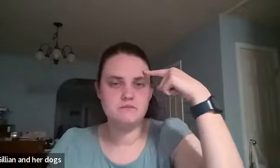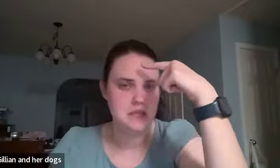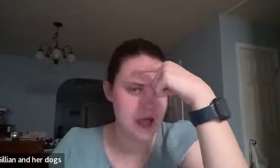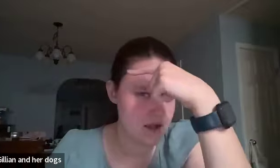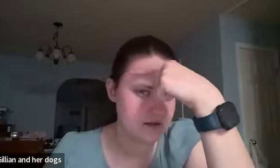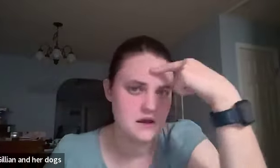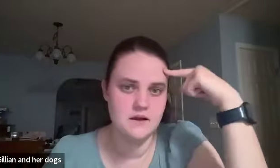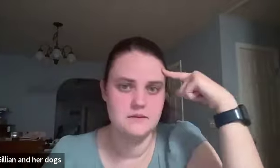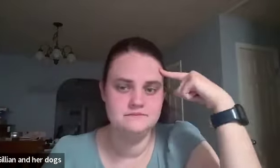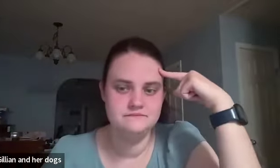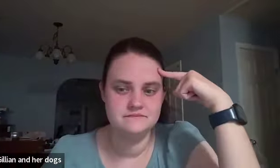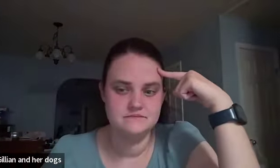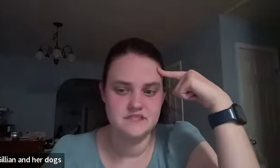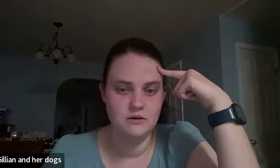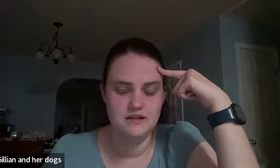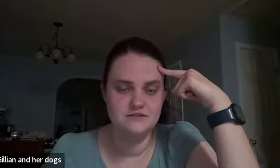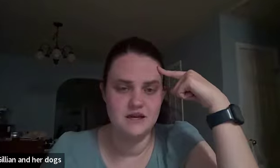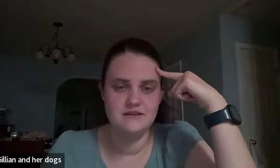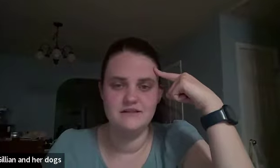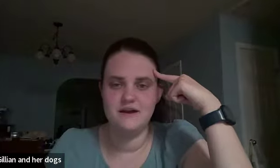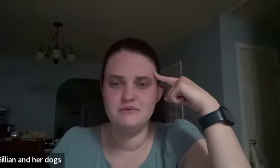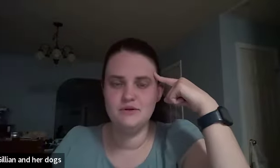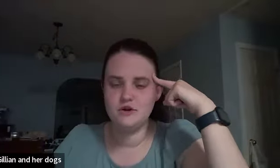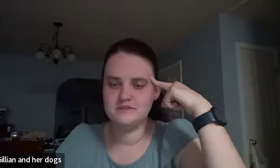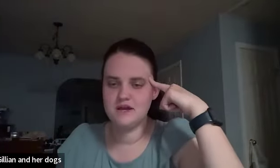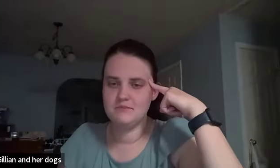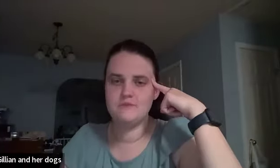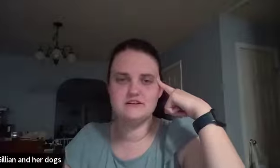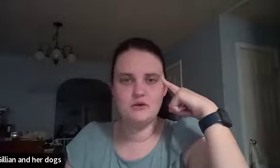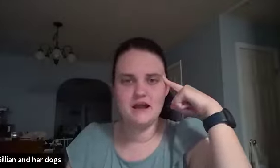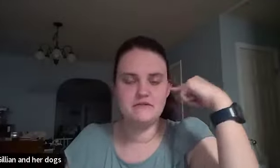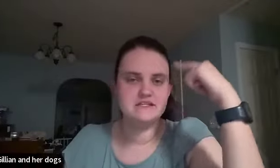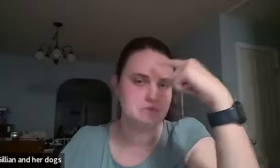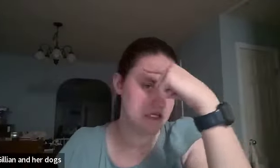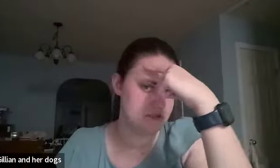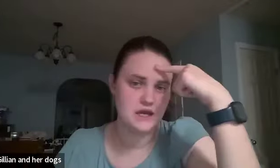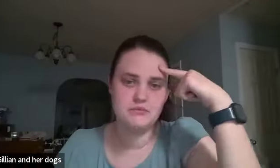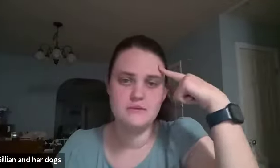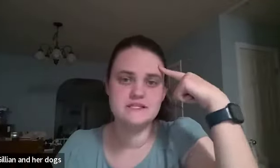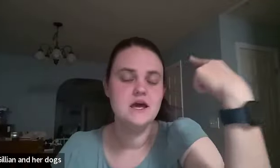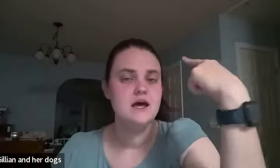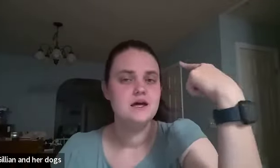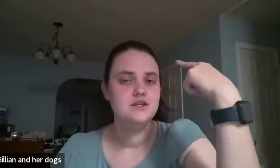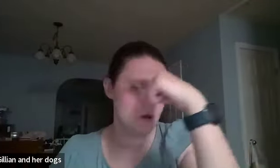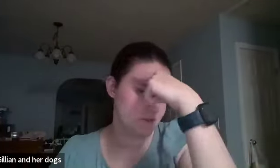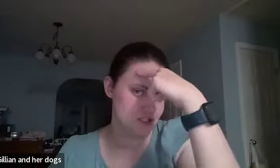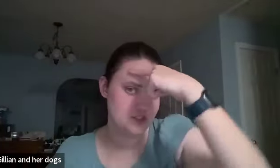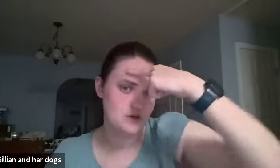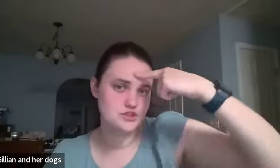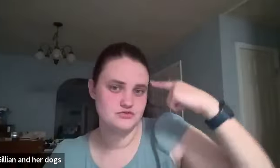with black, oh, I do not. If I blow y'all's mind, I promise I'll go back on this next week. I promise. You want to make sure you go